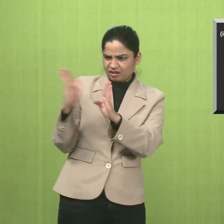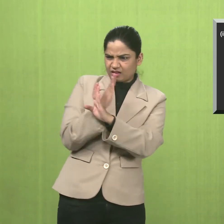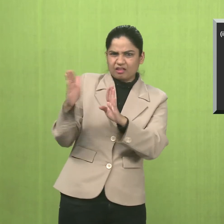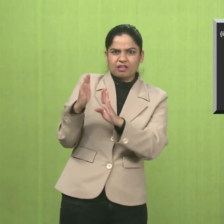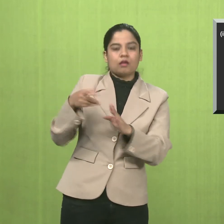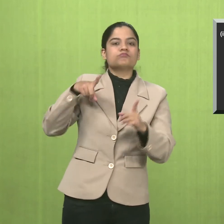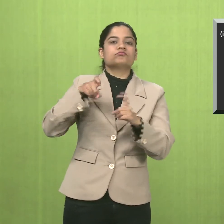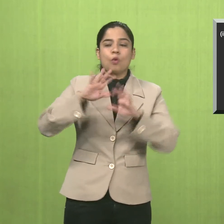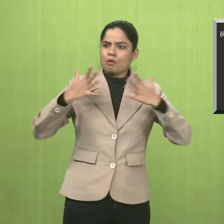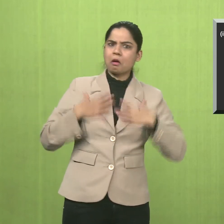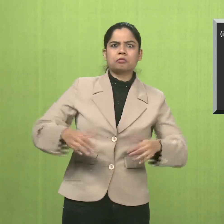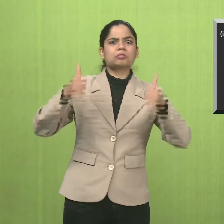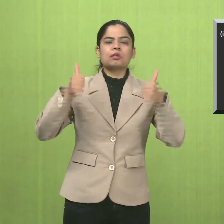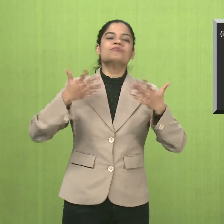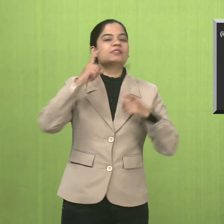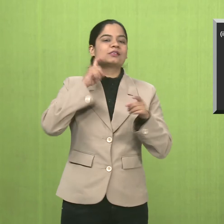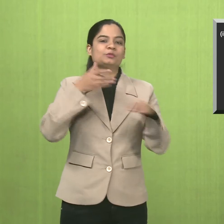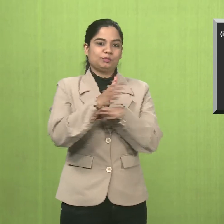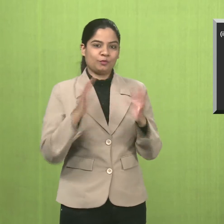healthy person, so it could lead to that.